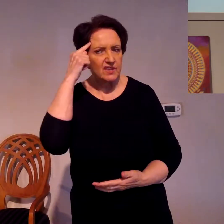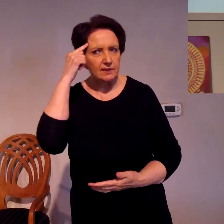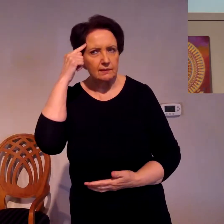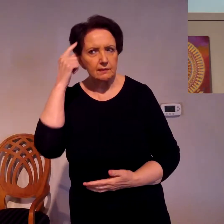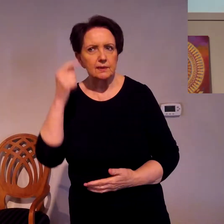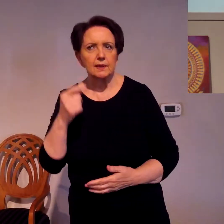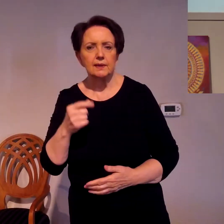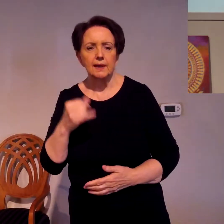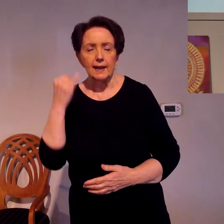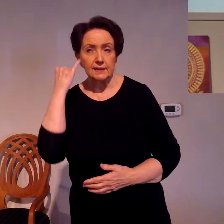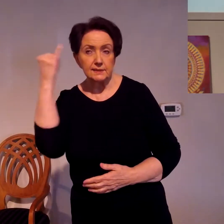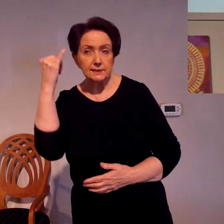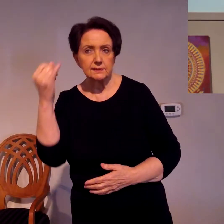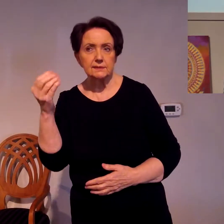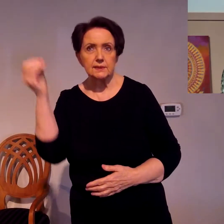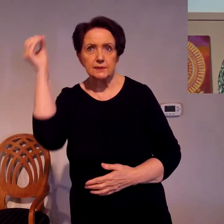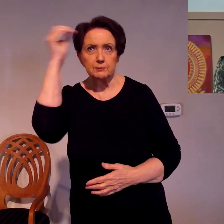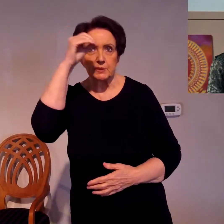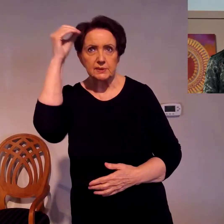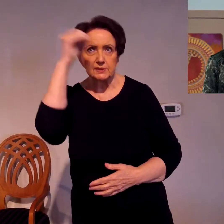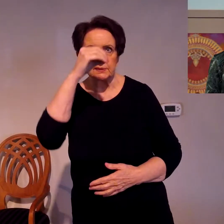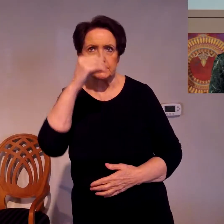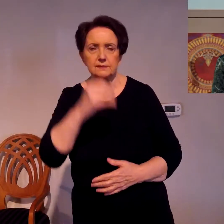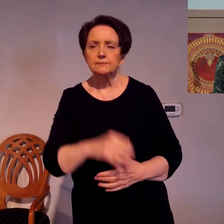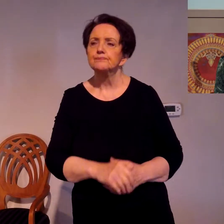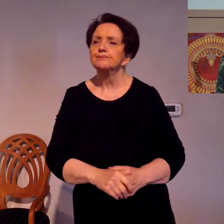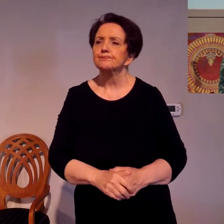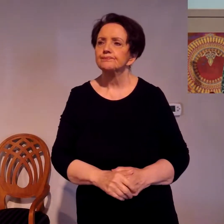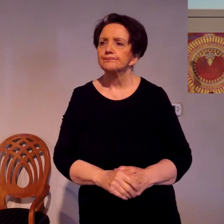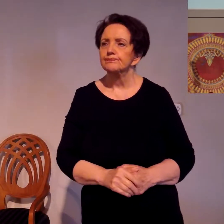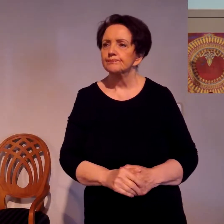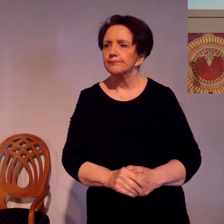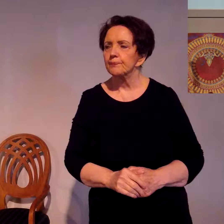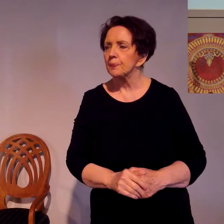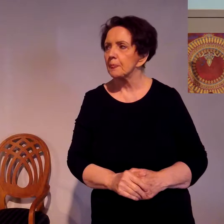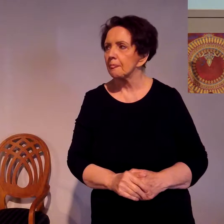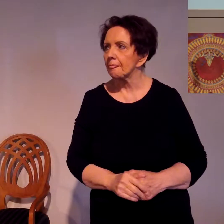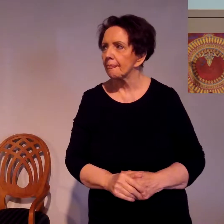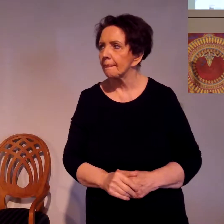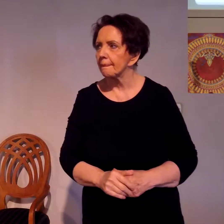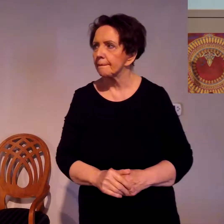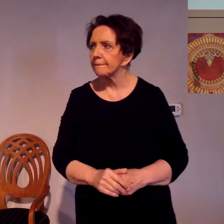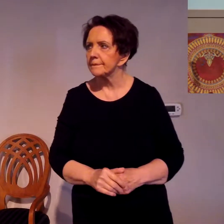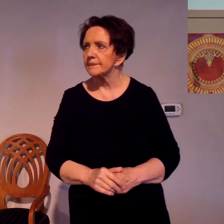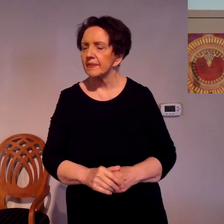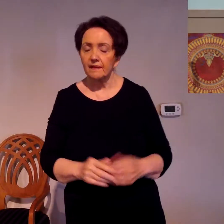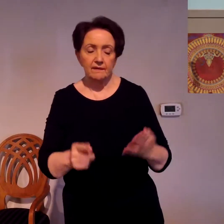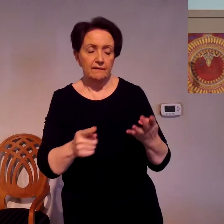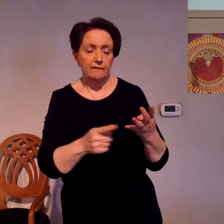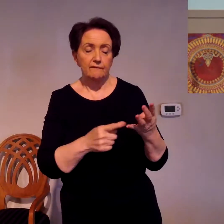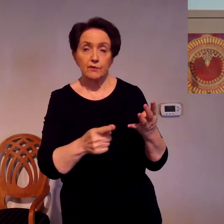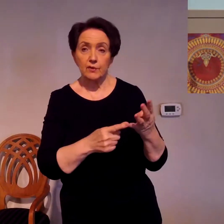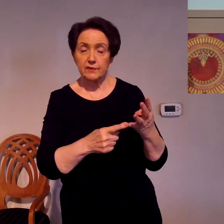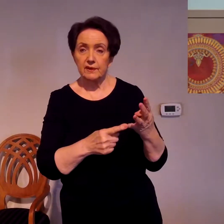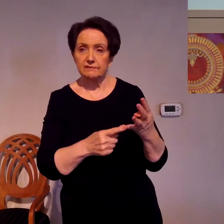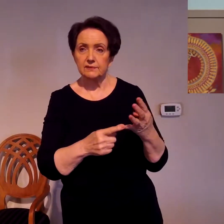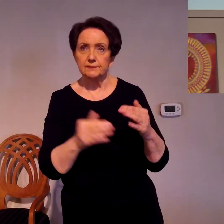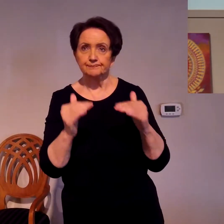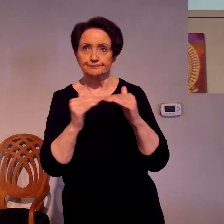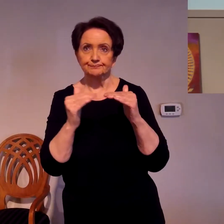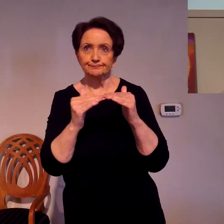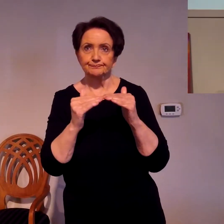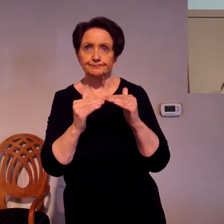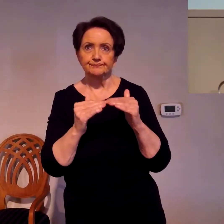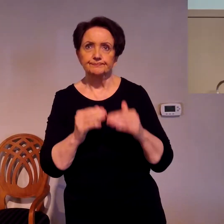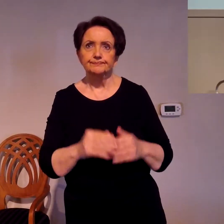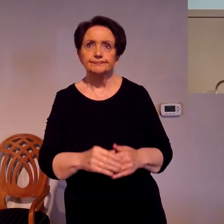Ideas and opinions are what we think about things. The fourth level of intimacy is now, this